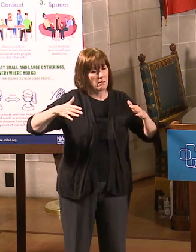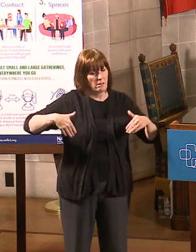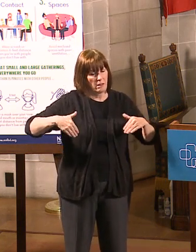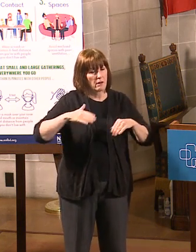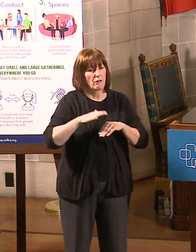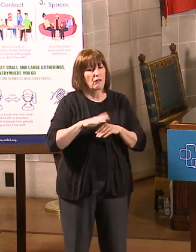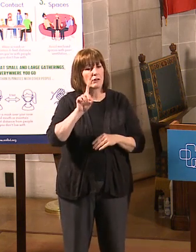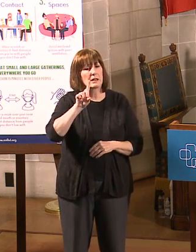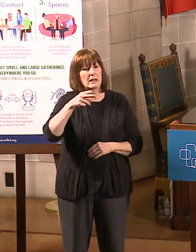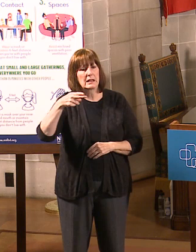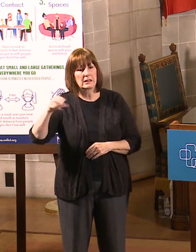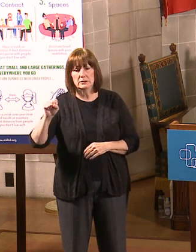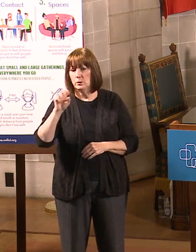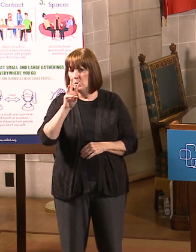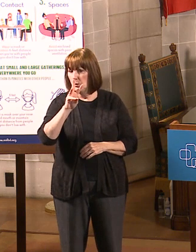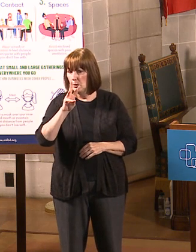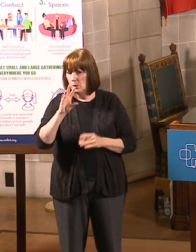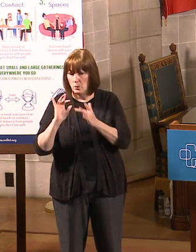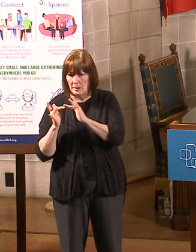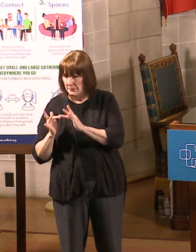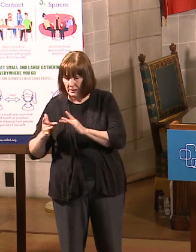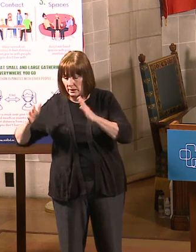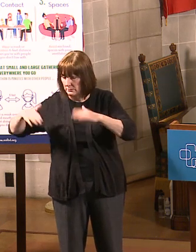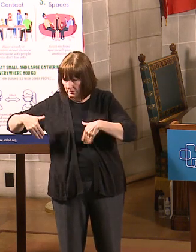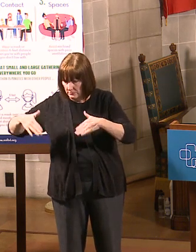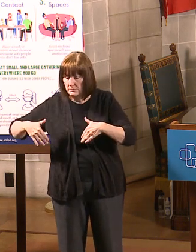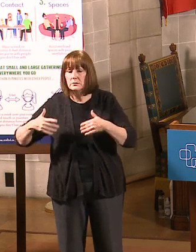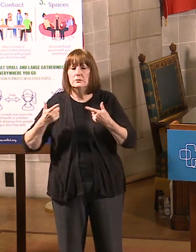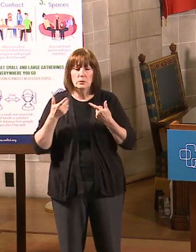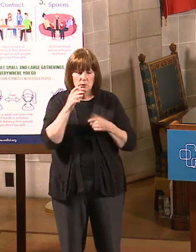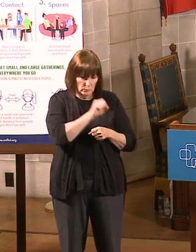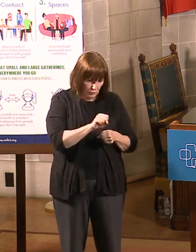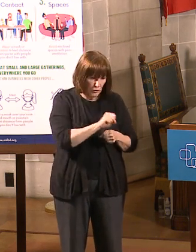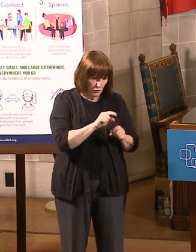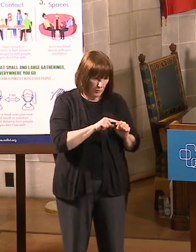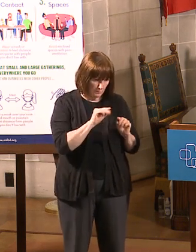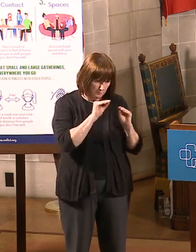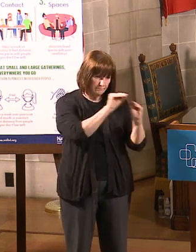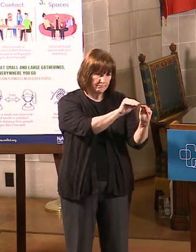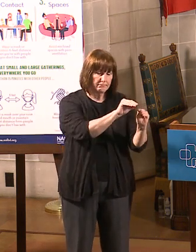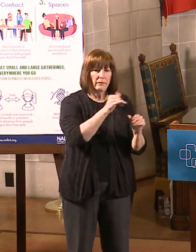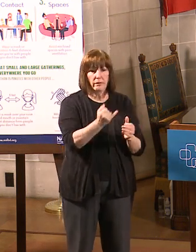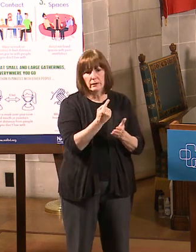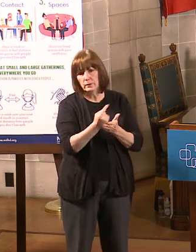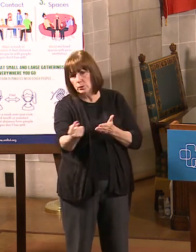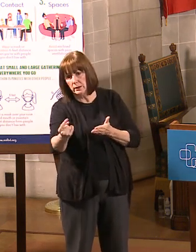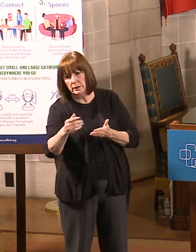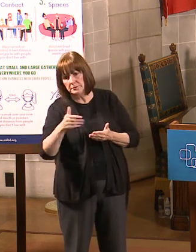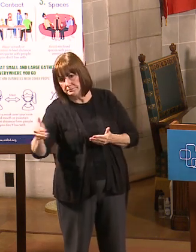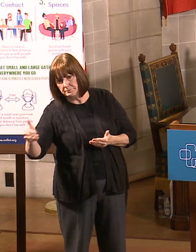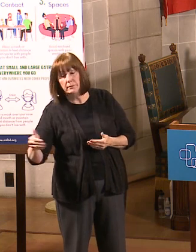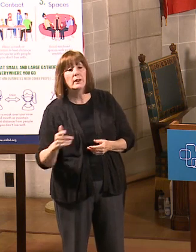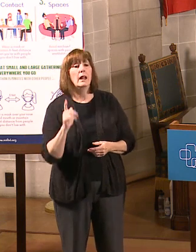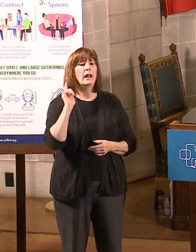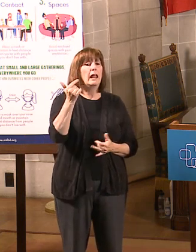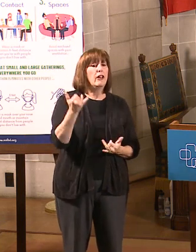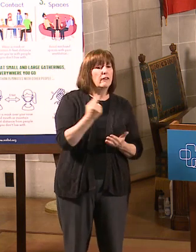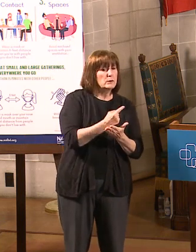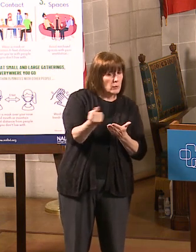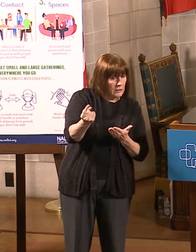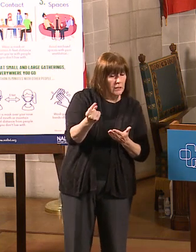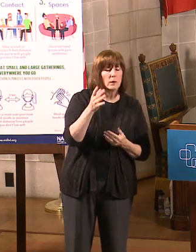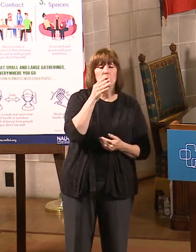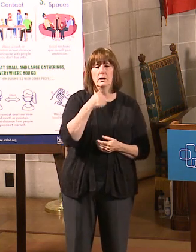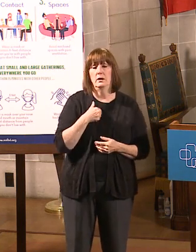and Human Services website. We are working to make that available later this week. Speaking of later this week, we will have